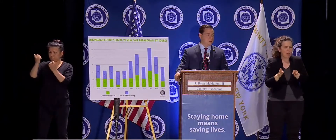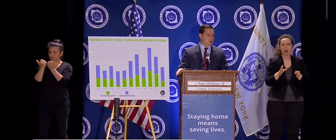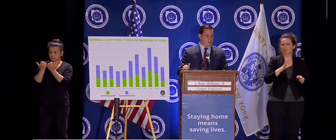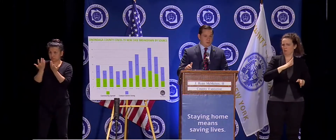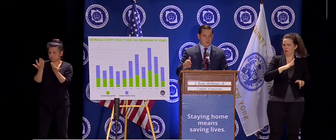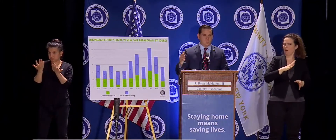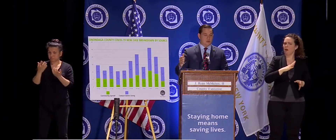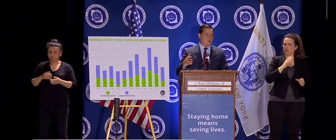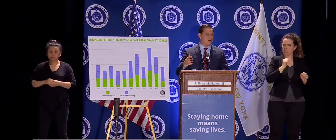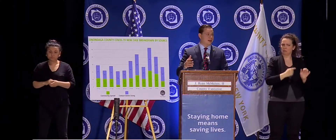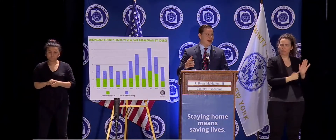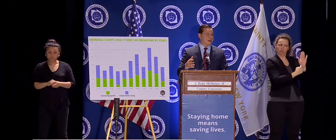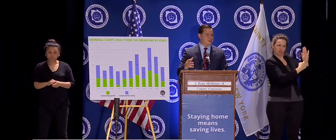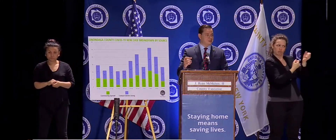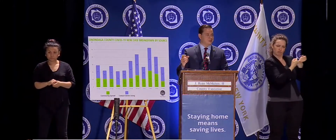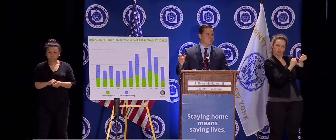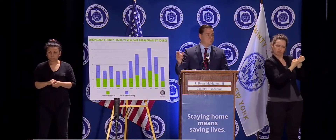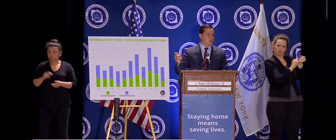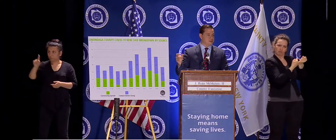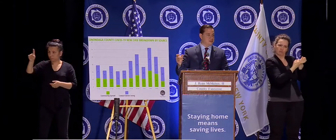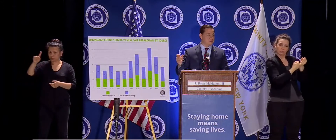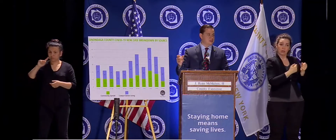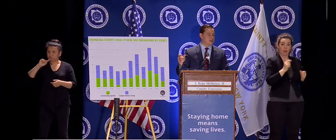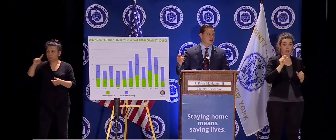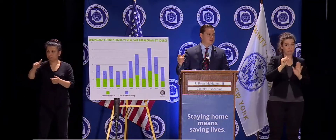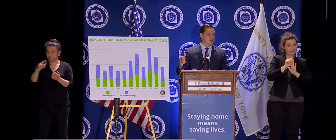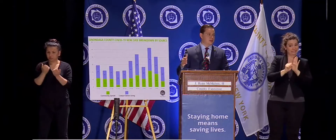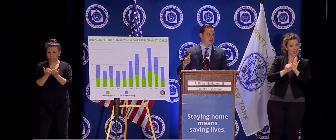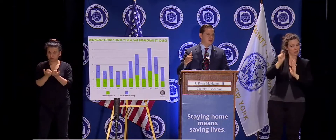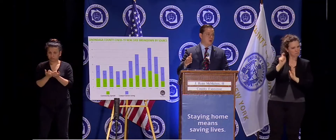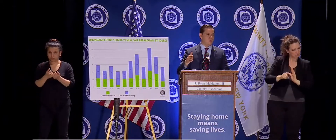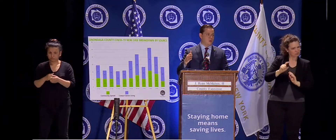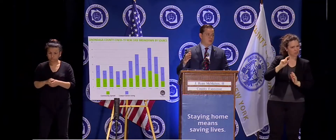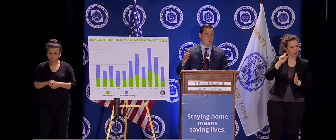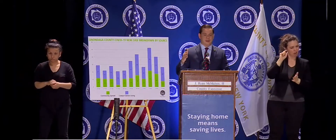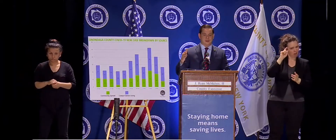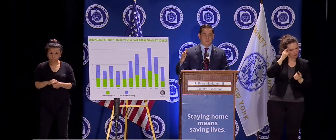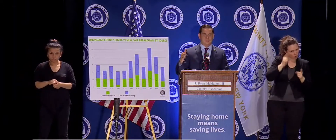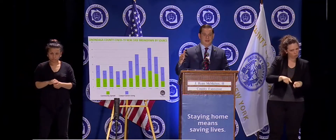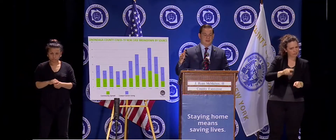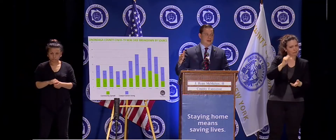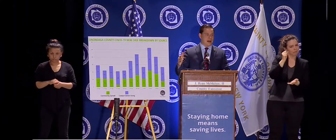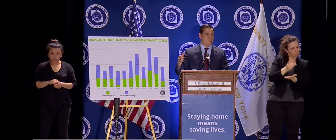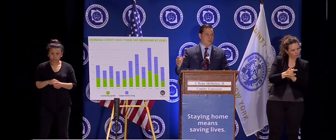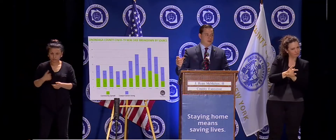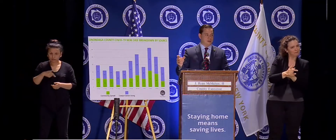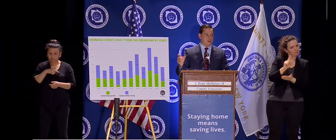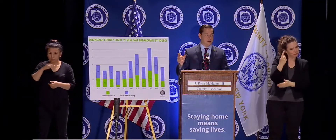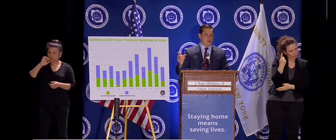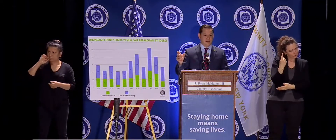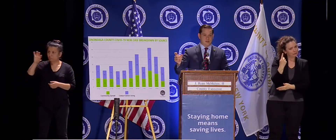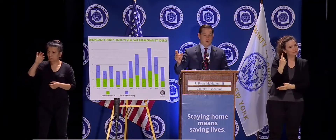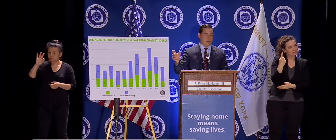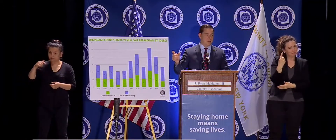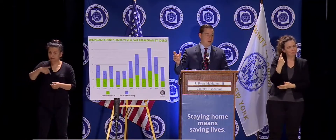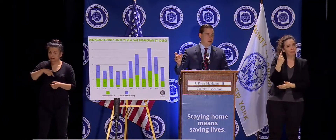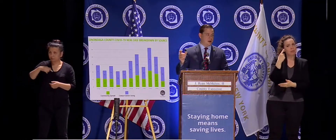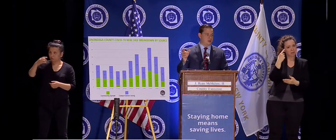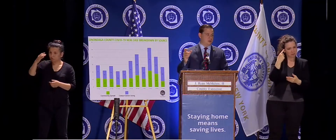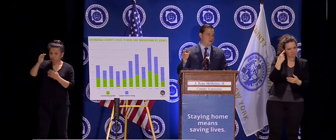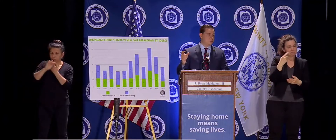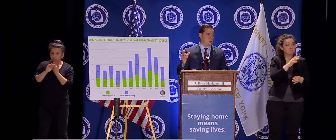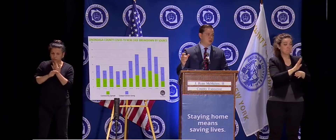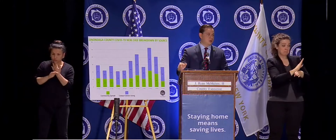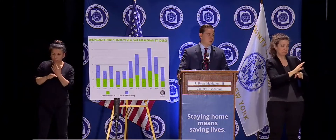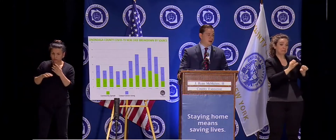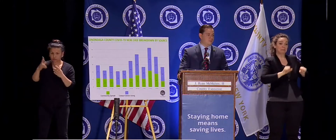agree, then we will give out guidance to those businesses so that they know that they can then operate in this way under